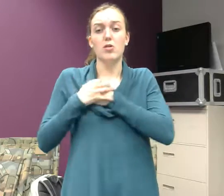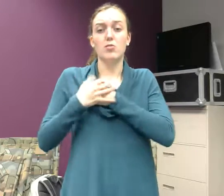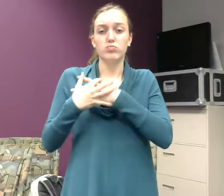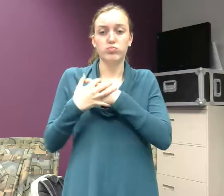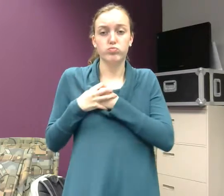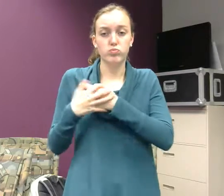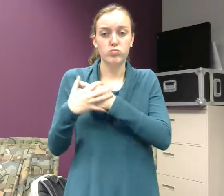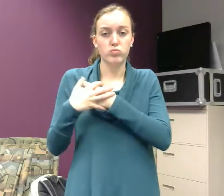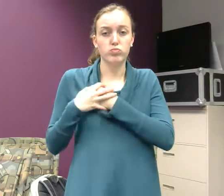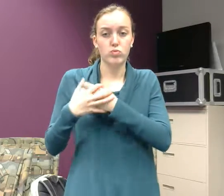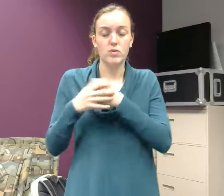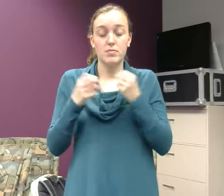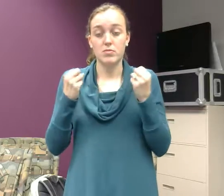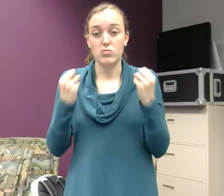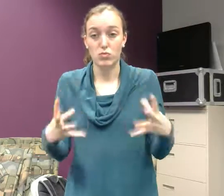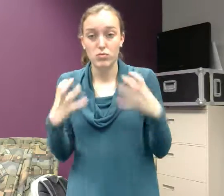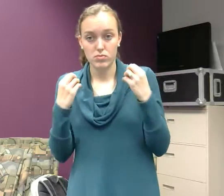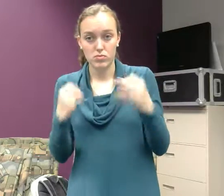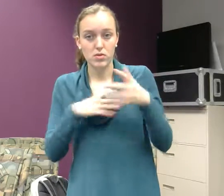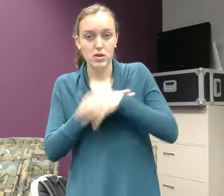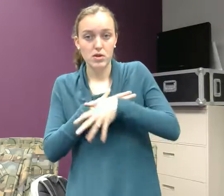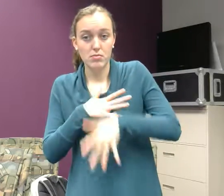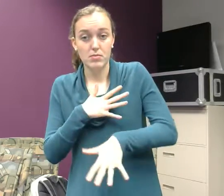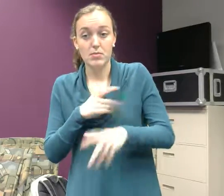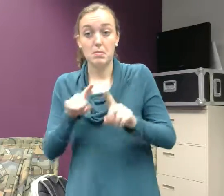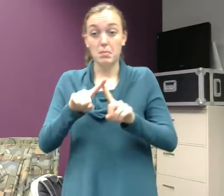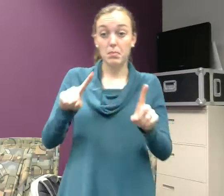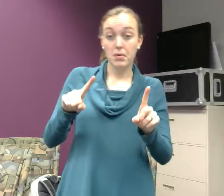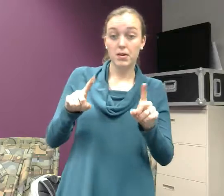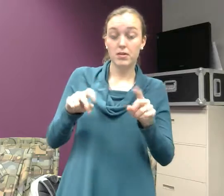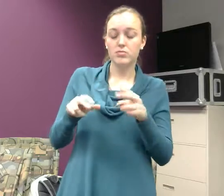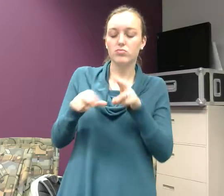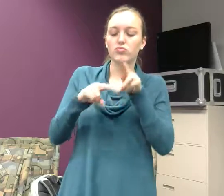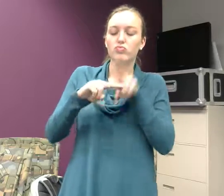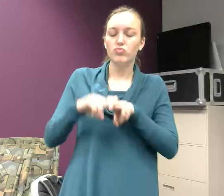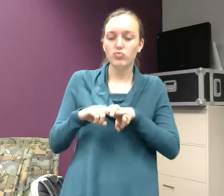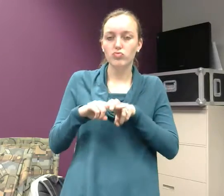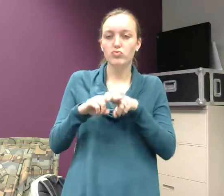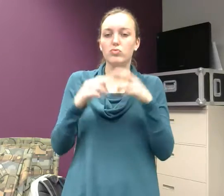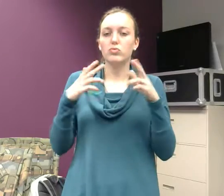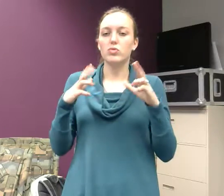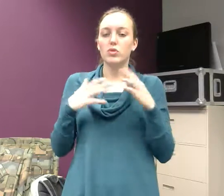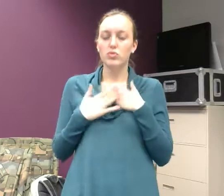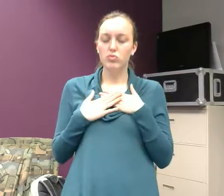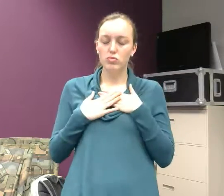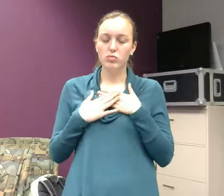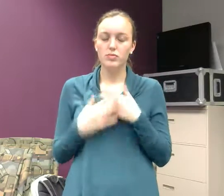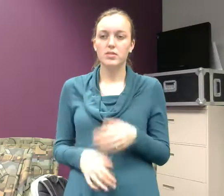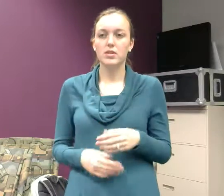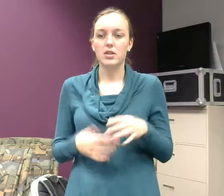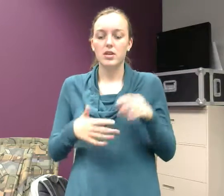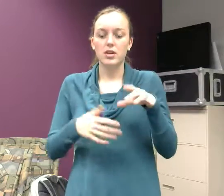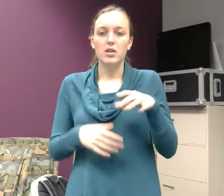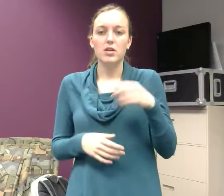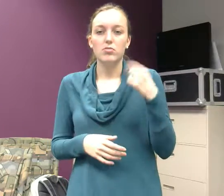you're resting, as we measured when you were just sitting, and we rested the way that you counted your breaths, it's amazing the